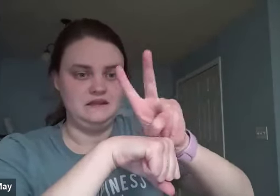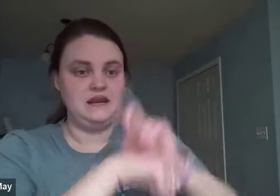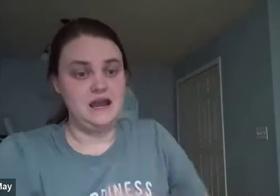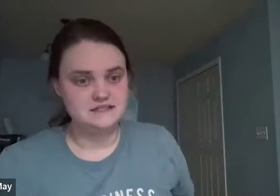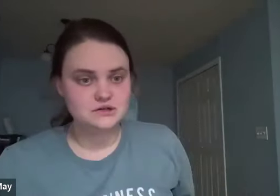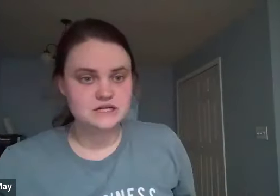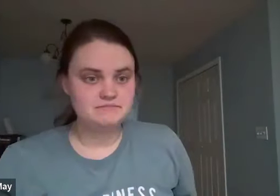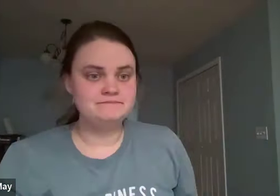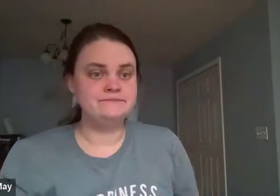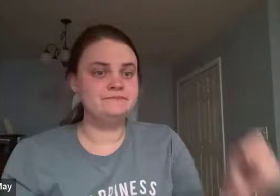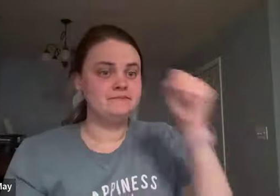Then ice cream.